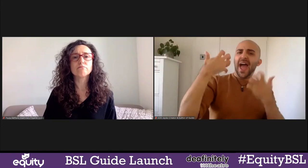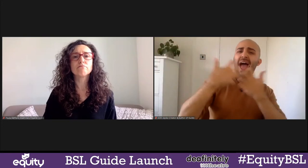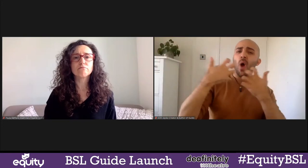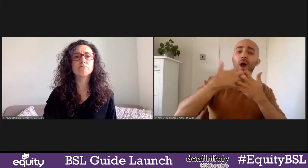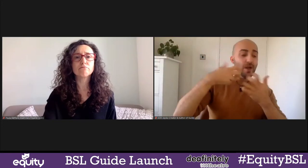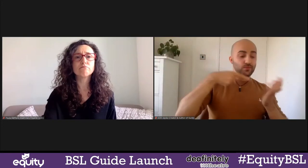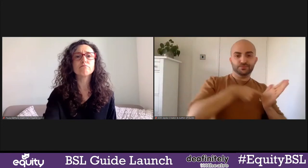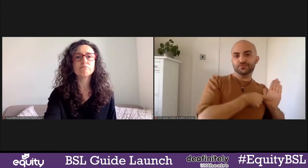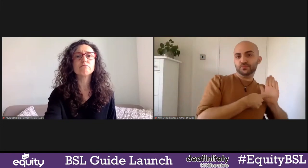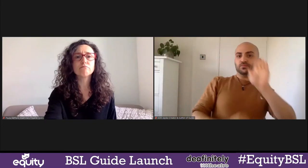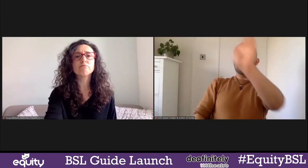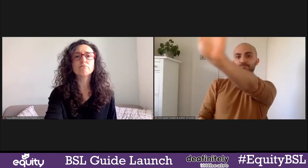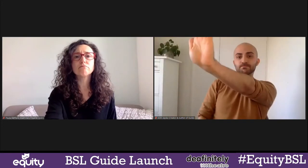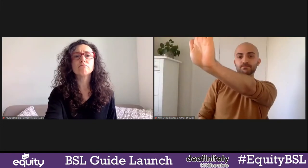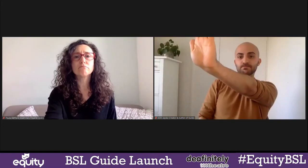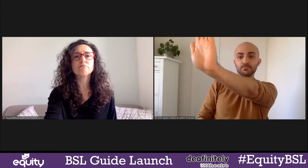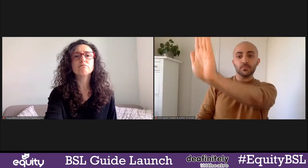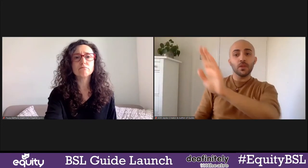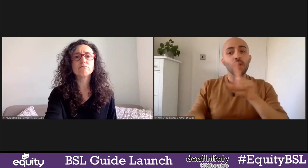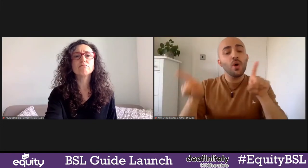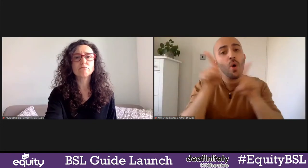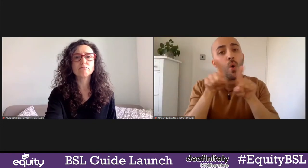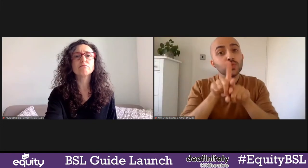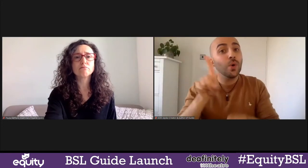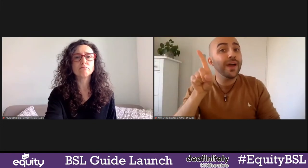And I want deaf people to be able to refer to this